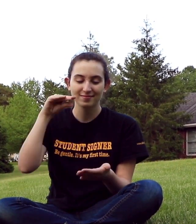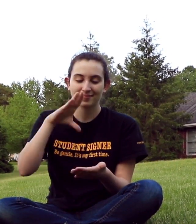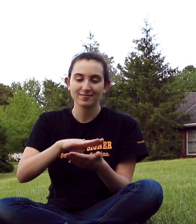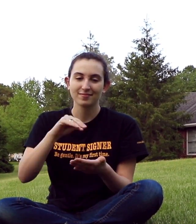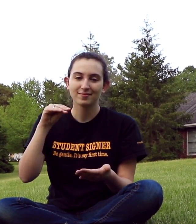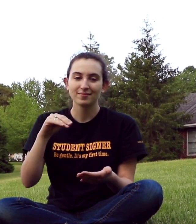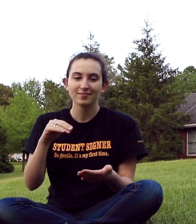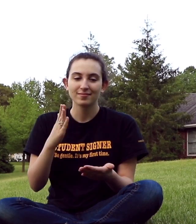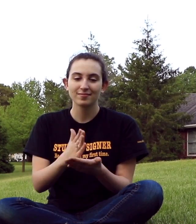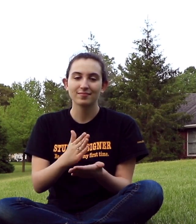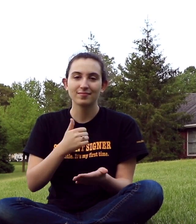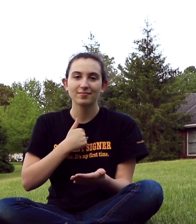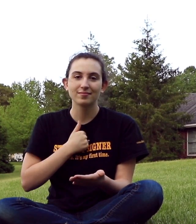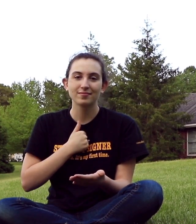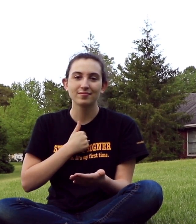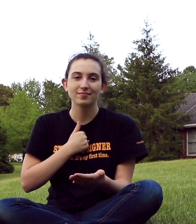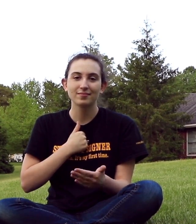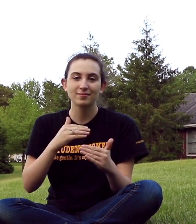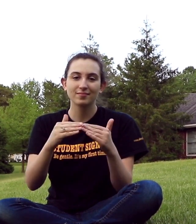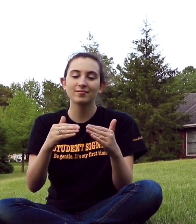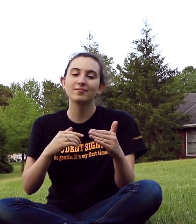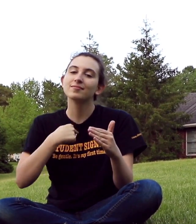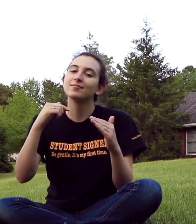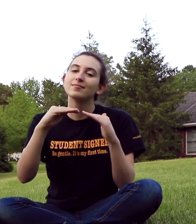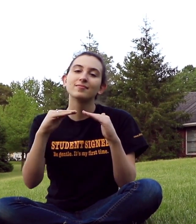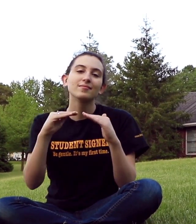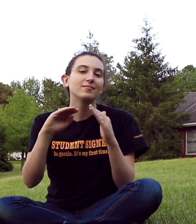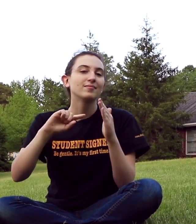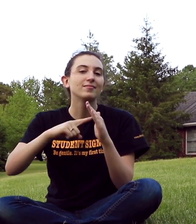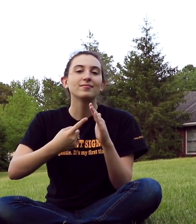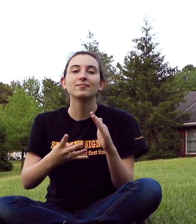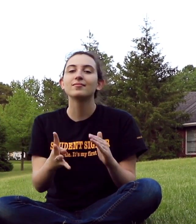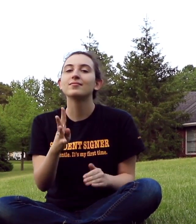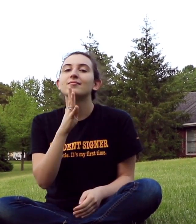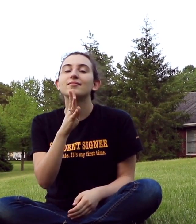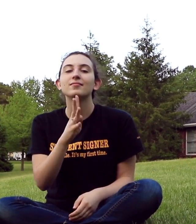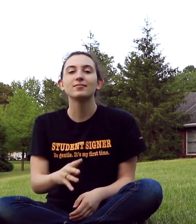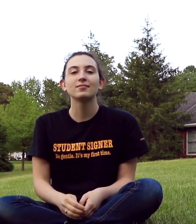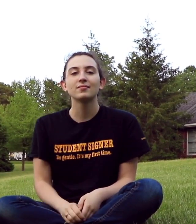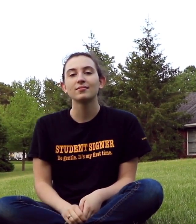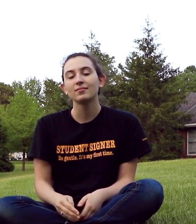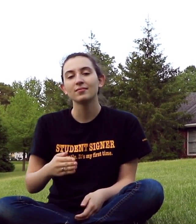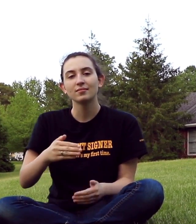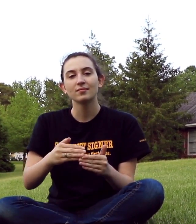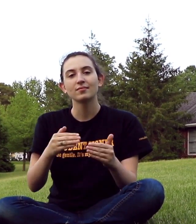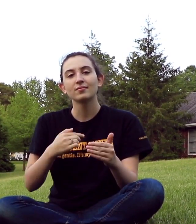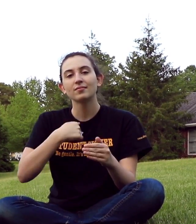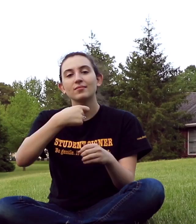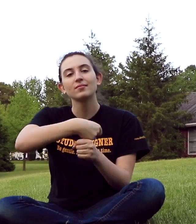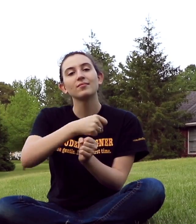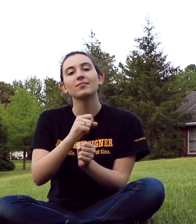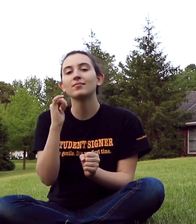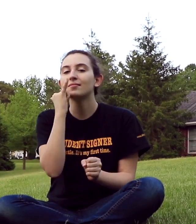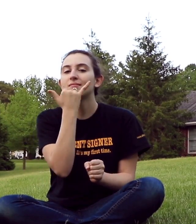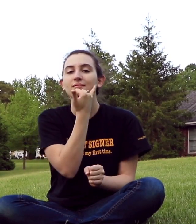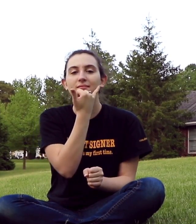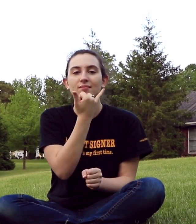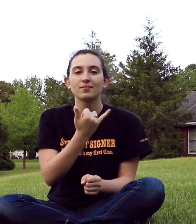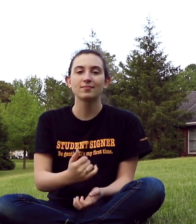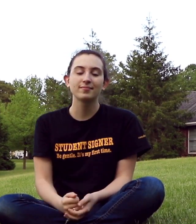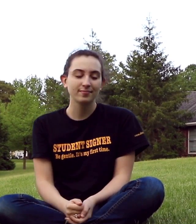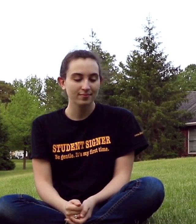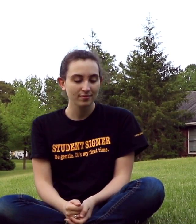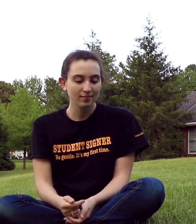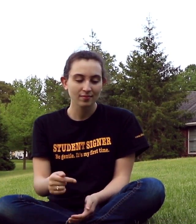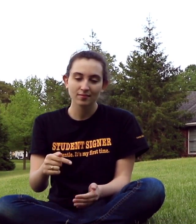learn to slam on the brake before I even turn the key, before I make a